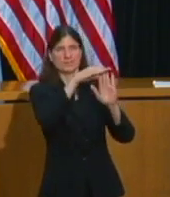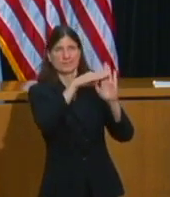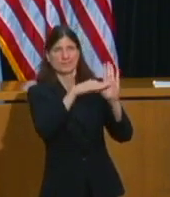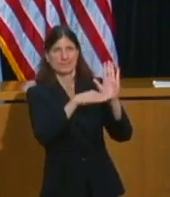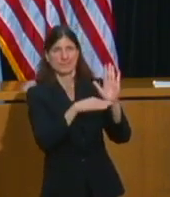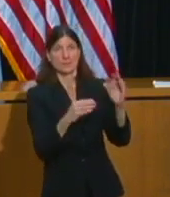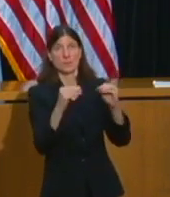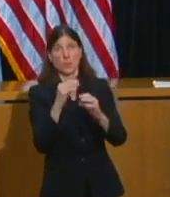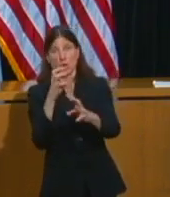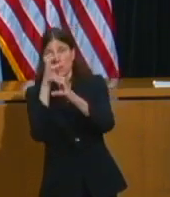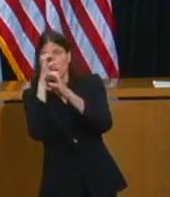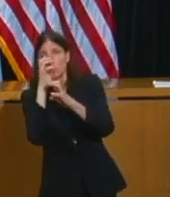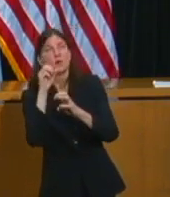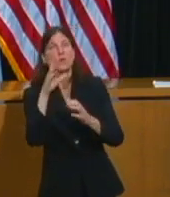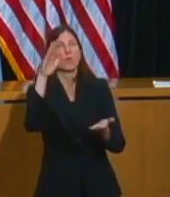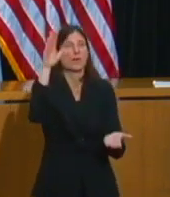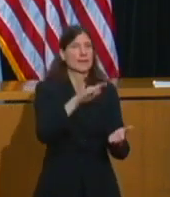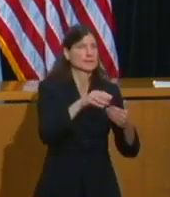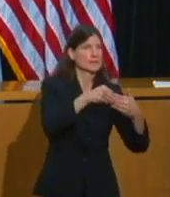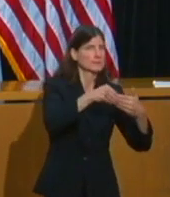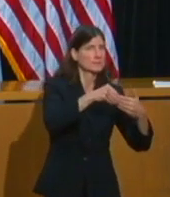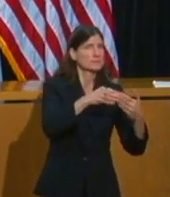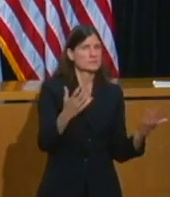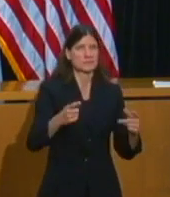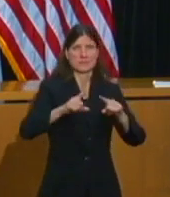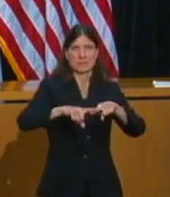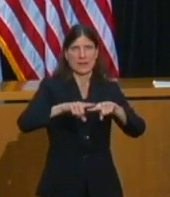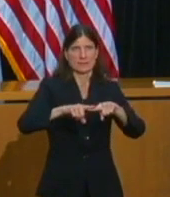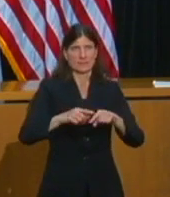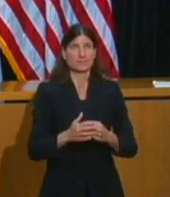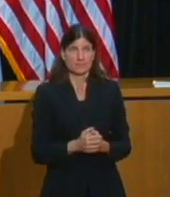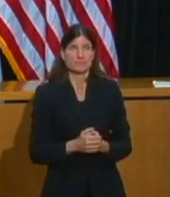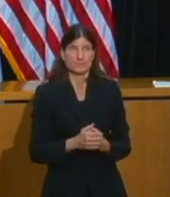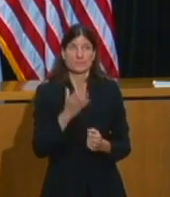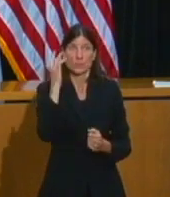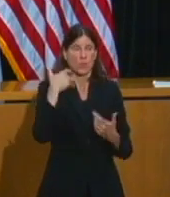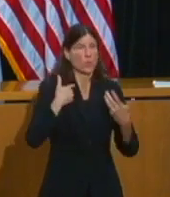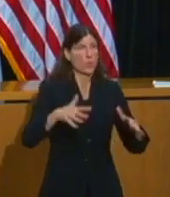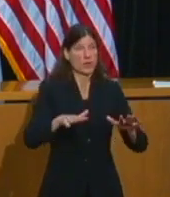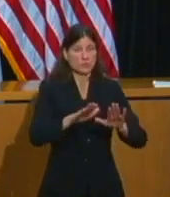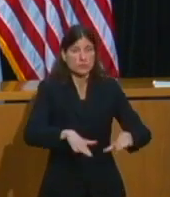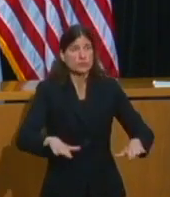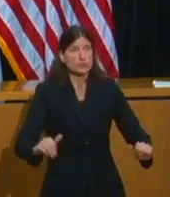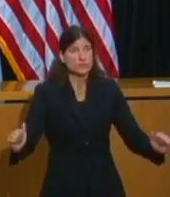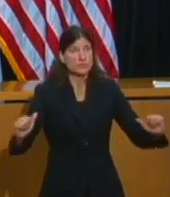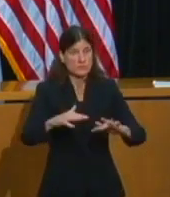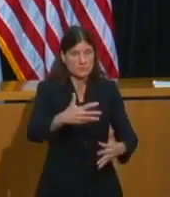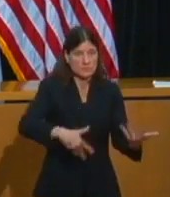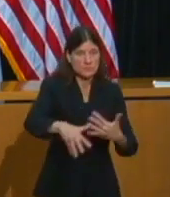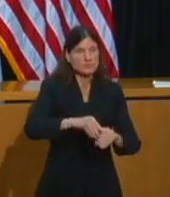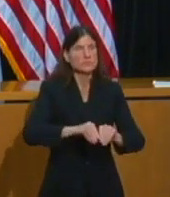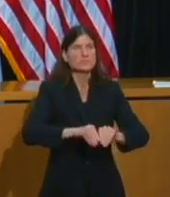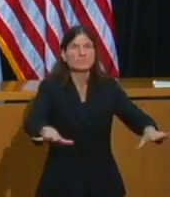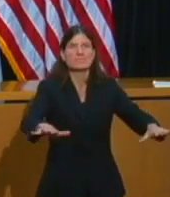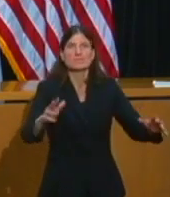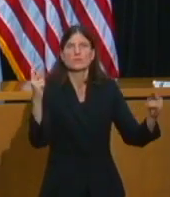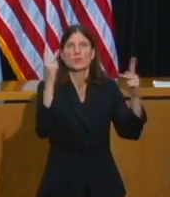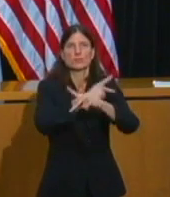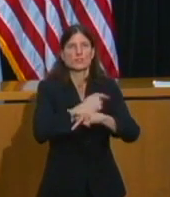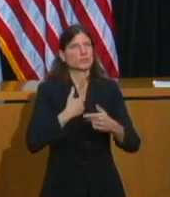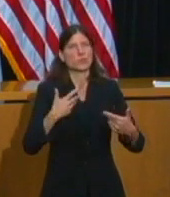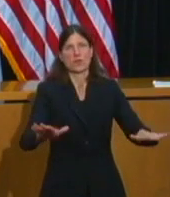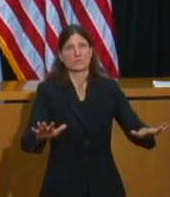vulnerable to the exposure as we find our new normal. This this crisis has caused the same challenges in our